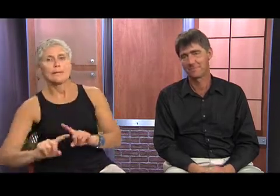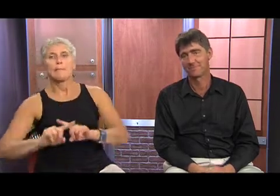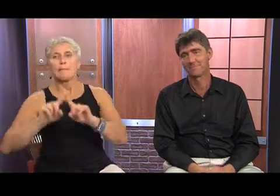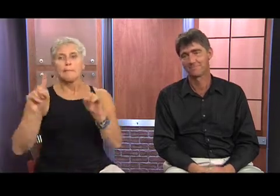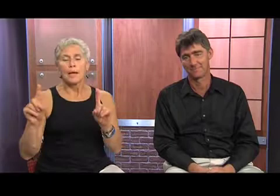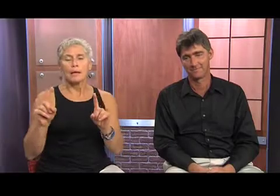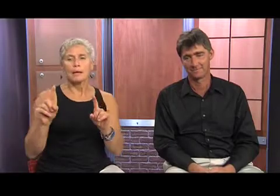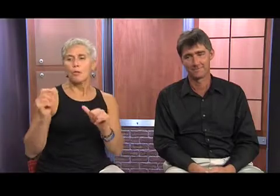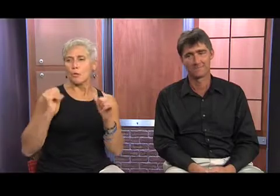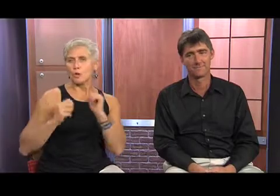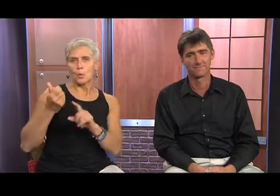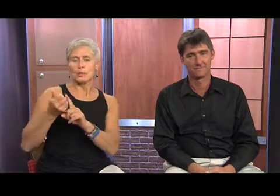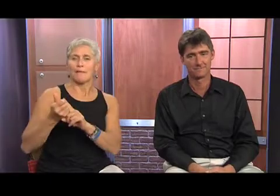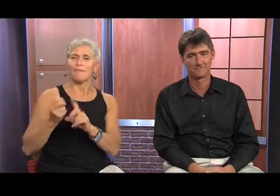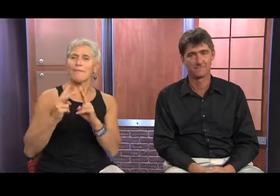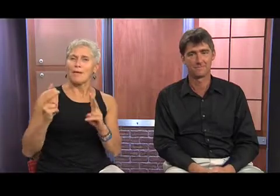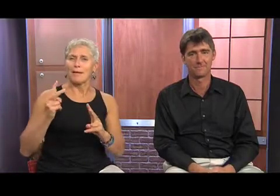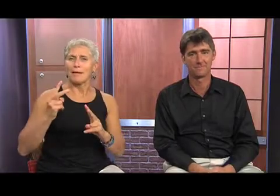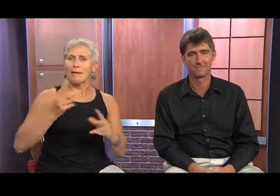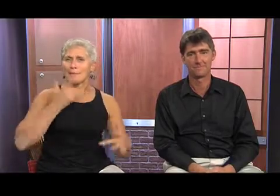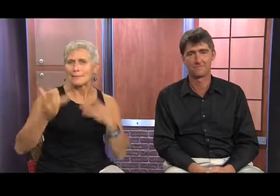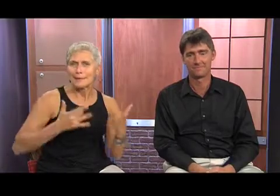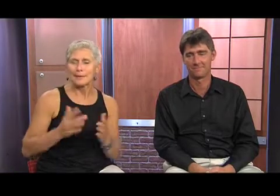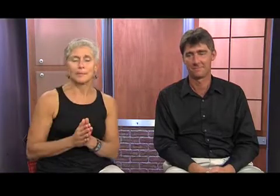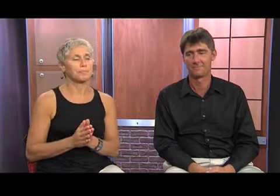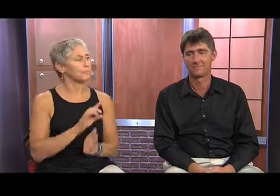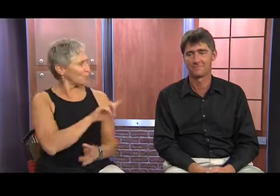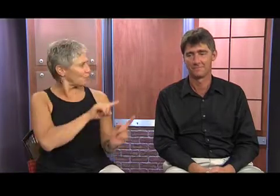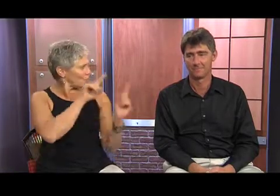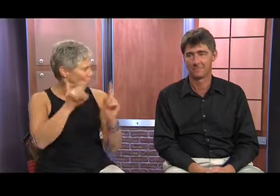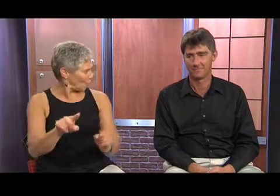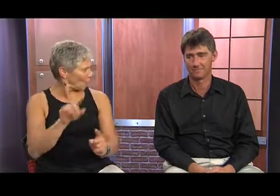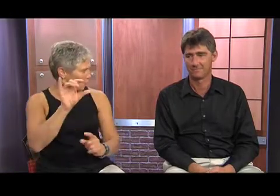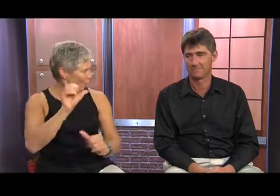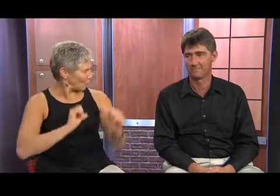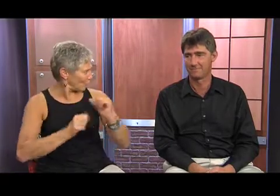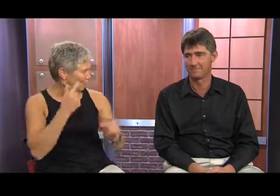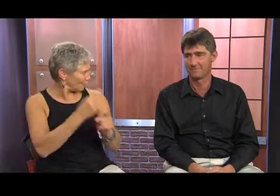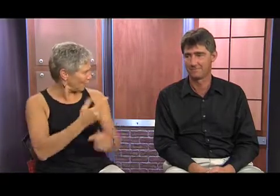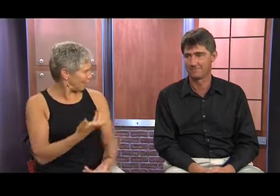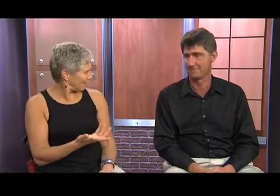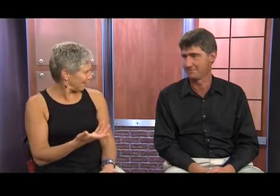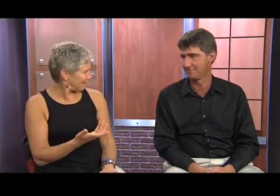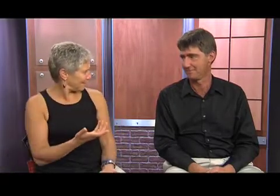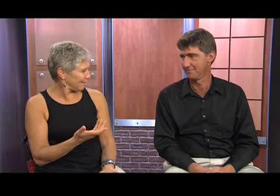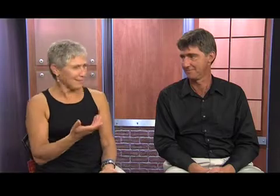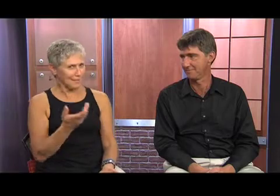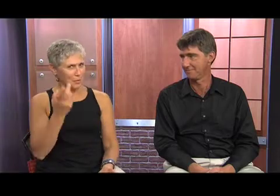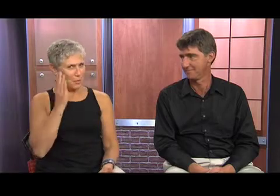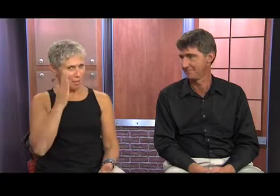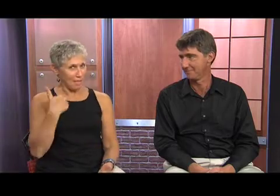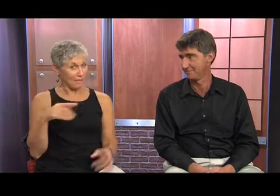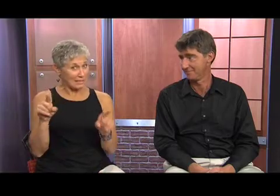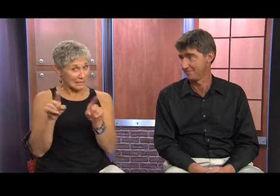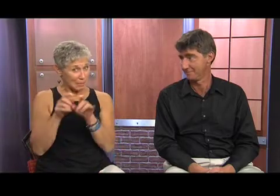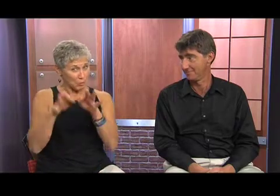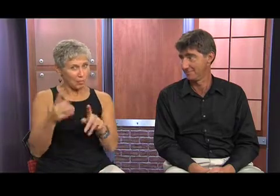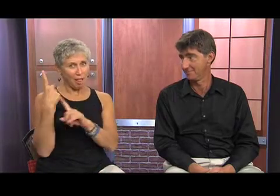great show. Now, you guys have been to A Christmas Carol before, obviously. Do you think that you'll have the same interpreters back this year, or do you think it'll be